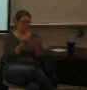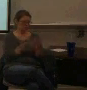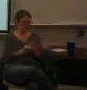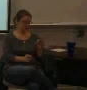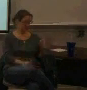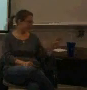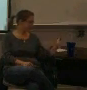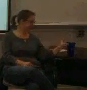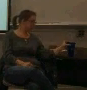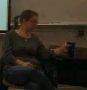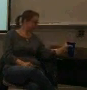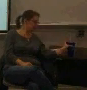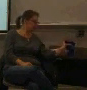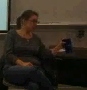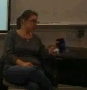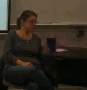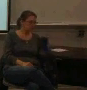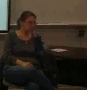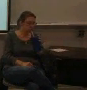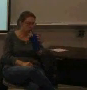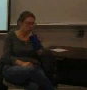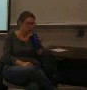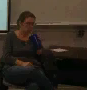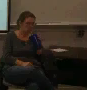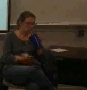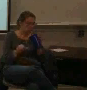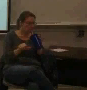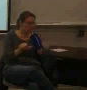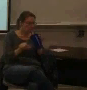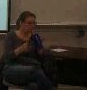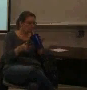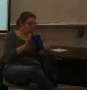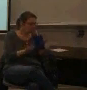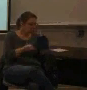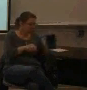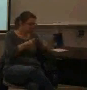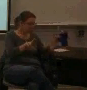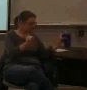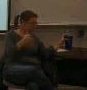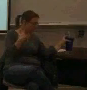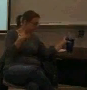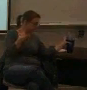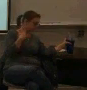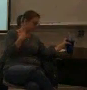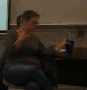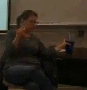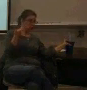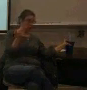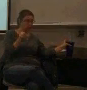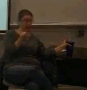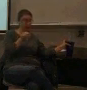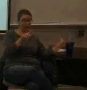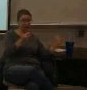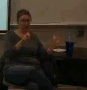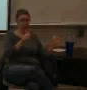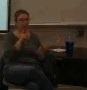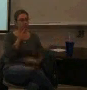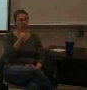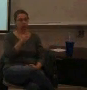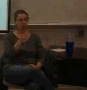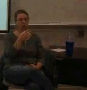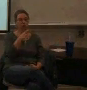really kind of come down. Another area in the United States that has a very large saline lake is the Great Salt